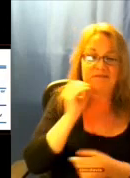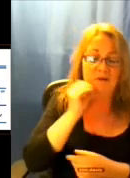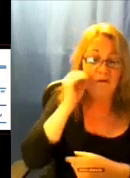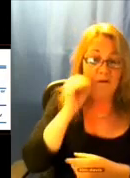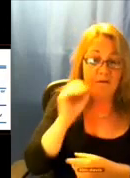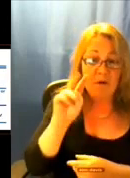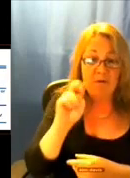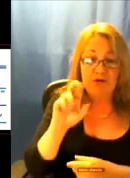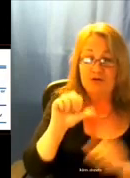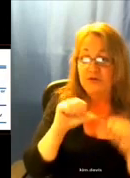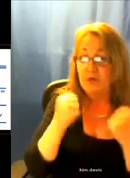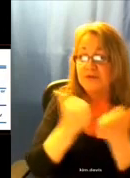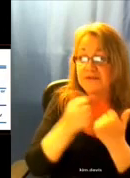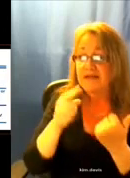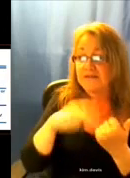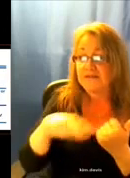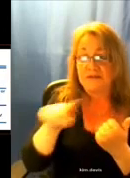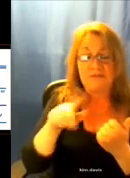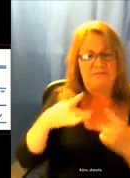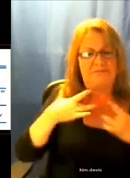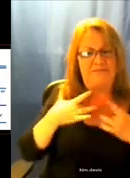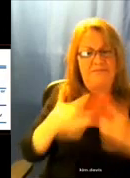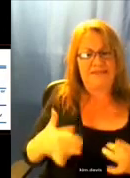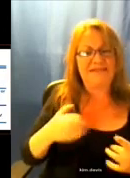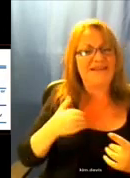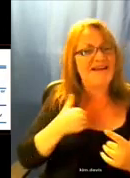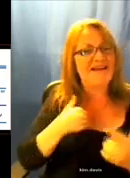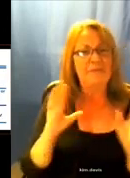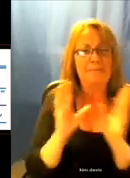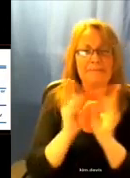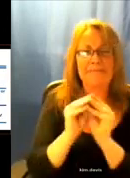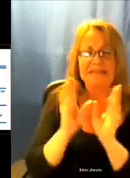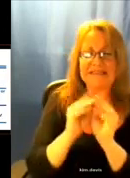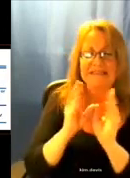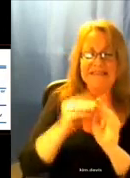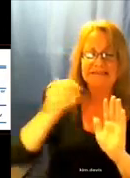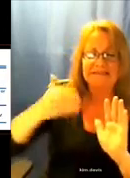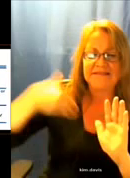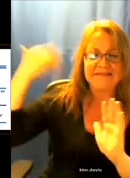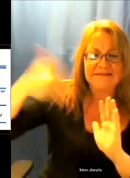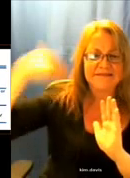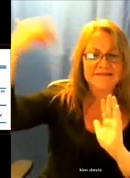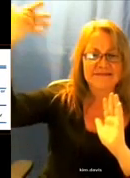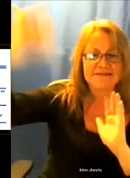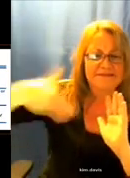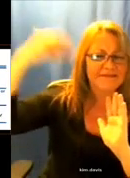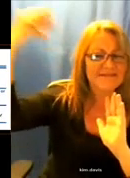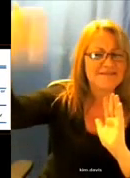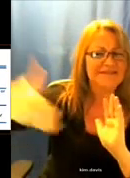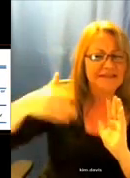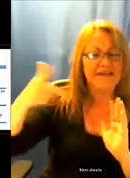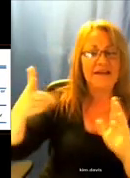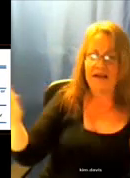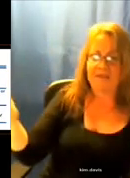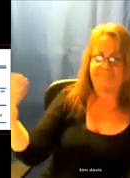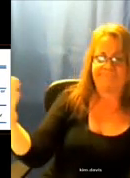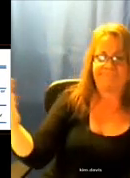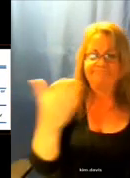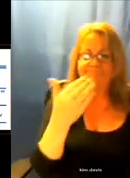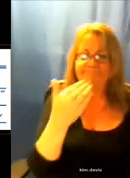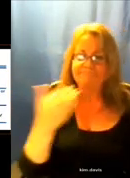For places like condominiums or homeowner associations, many times we'll